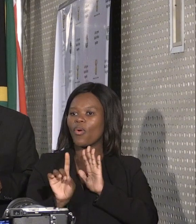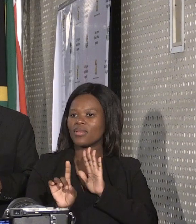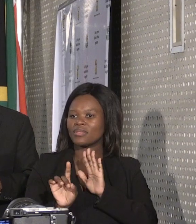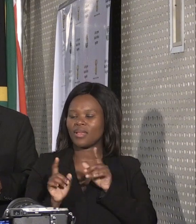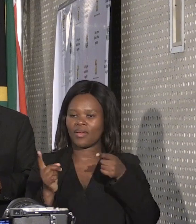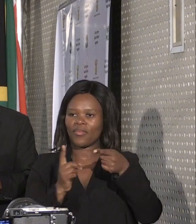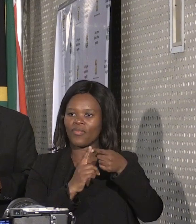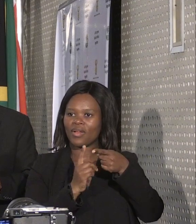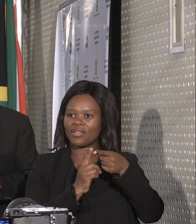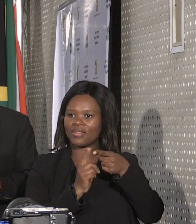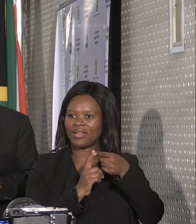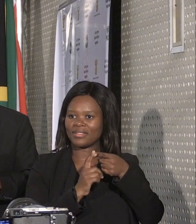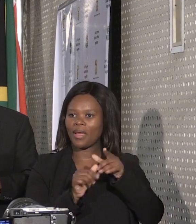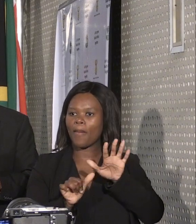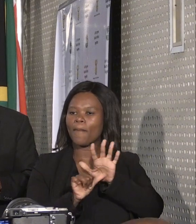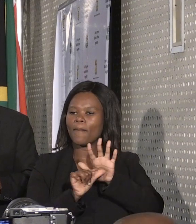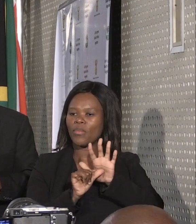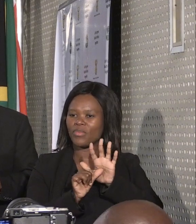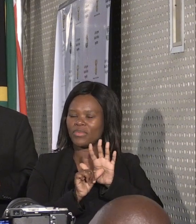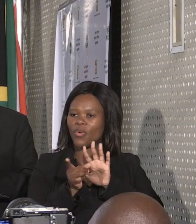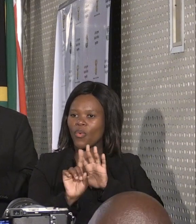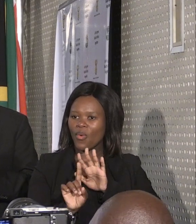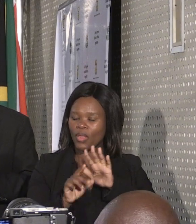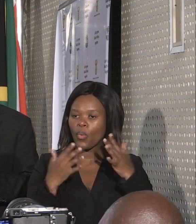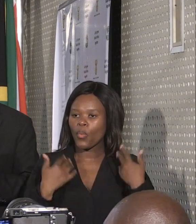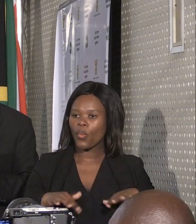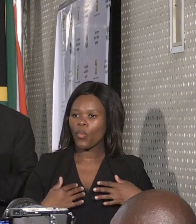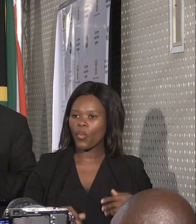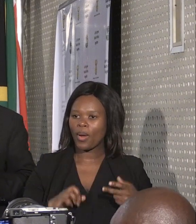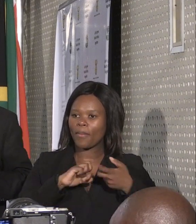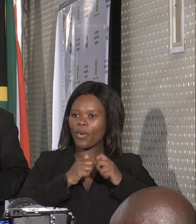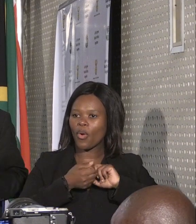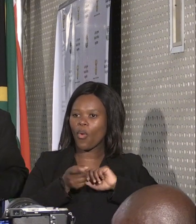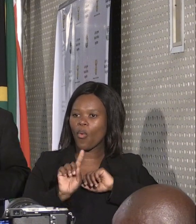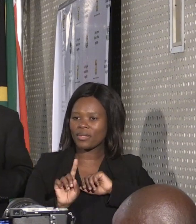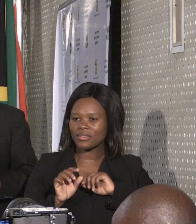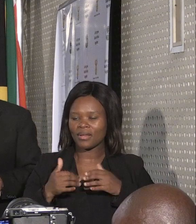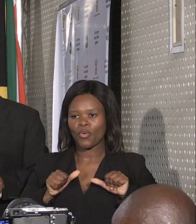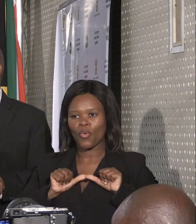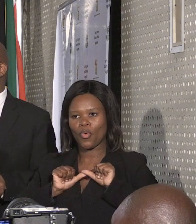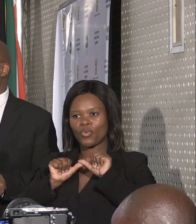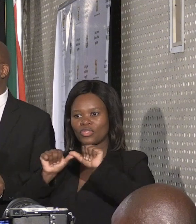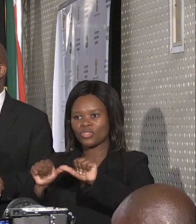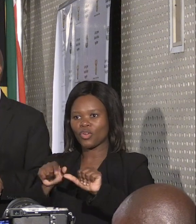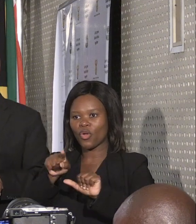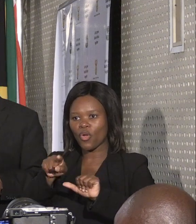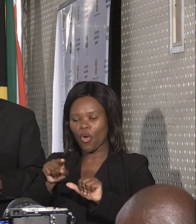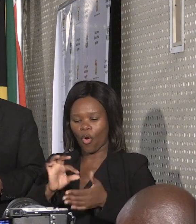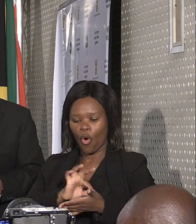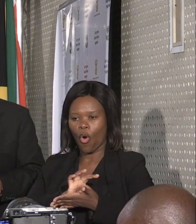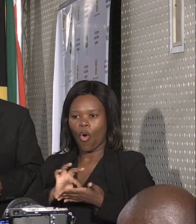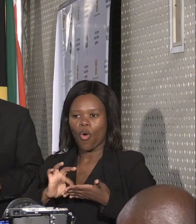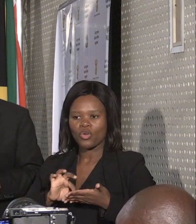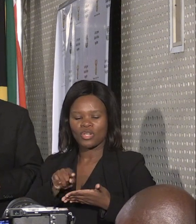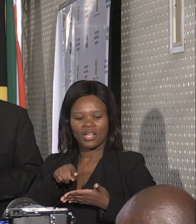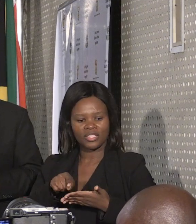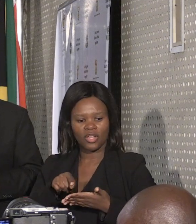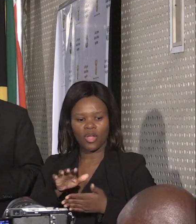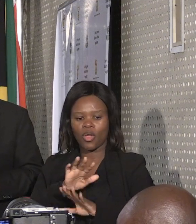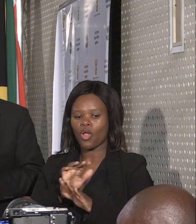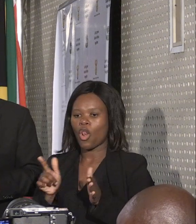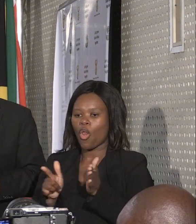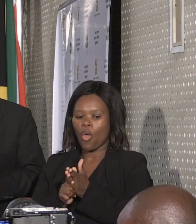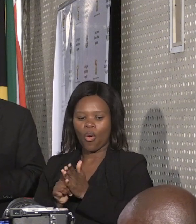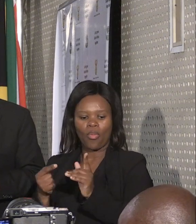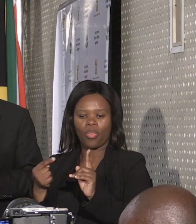One of the fundamental problems has been the continuation of an illegal contract, which